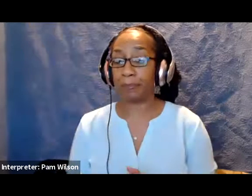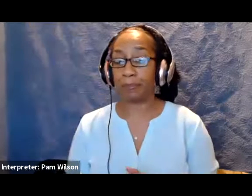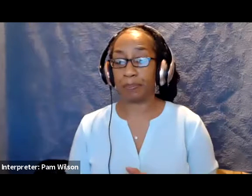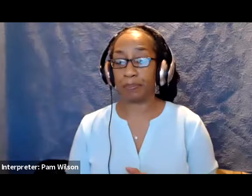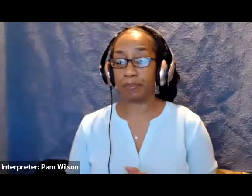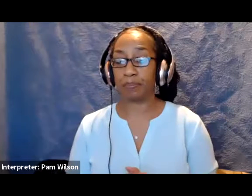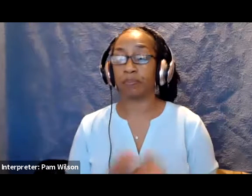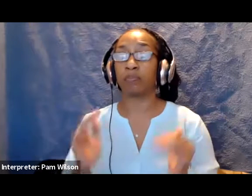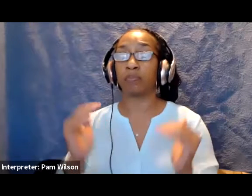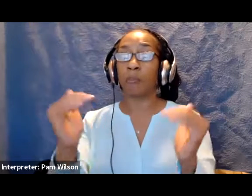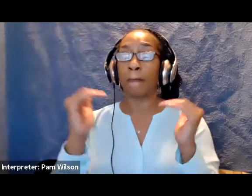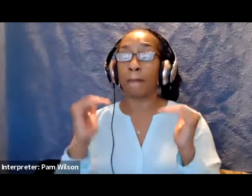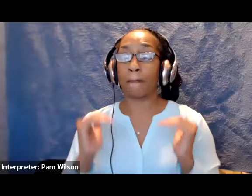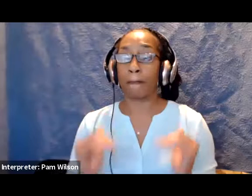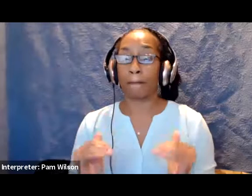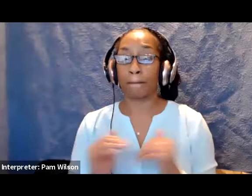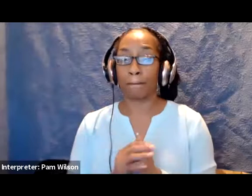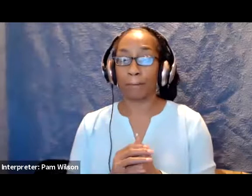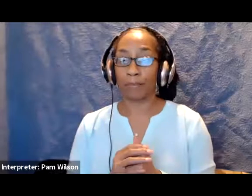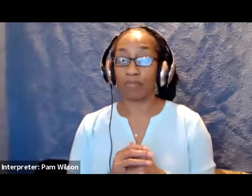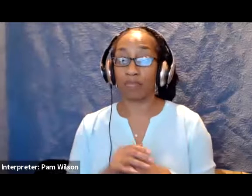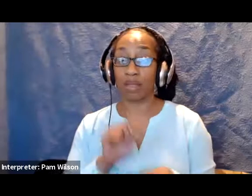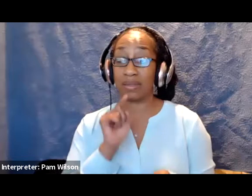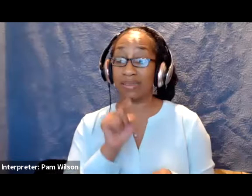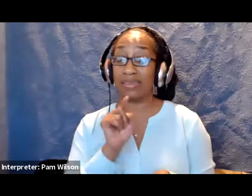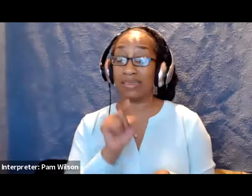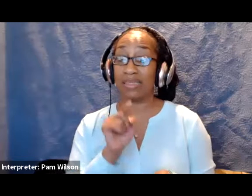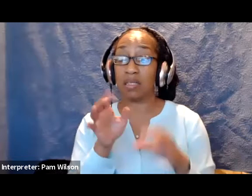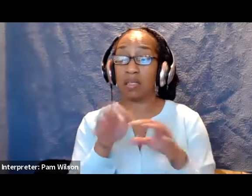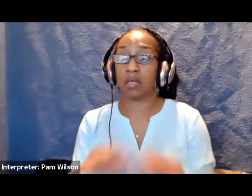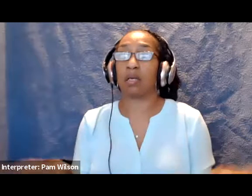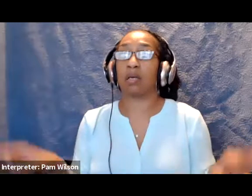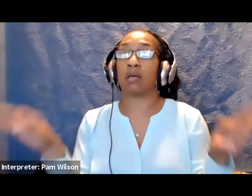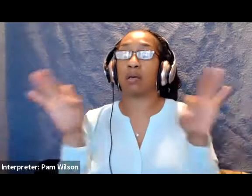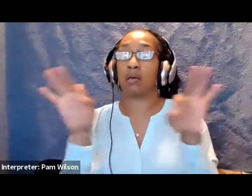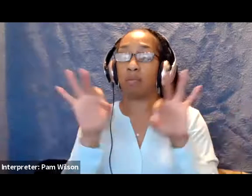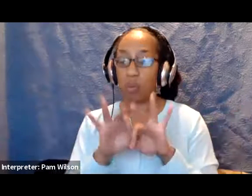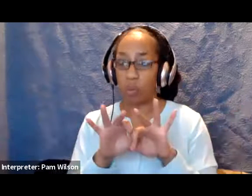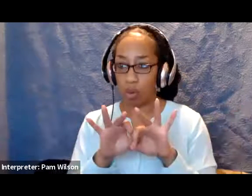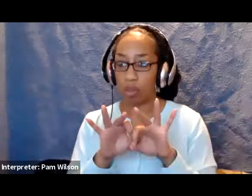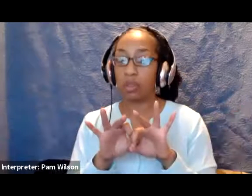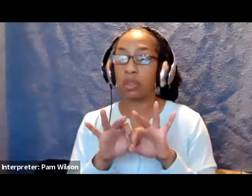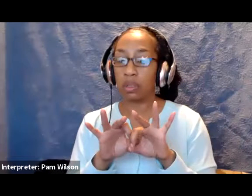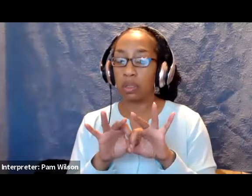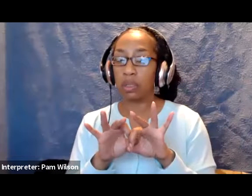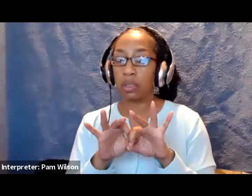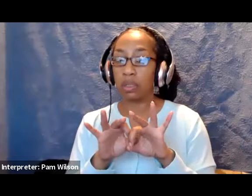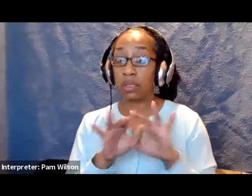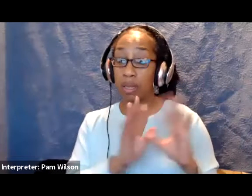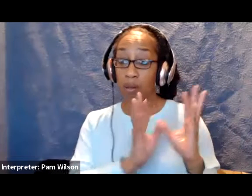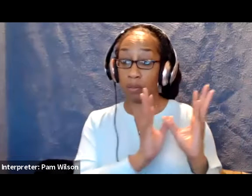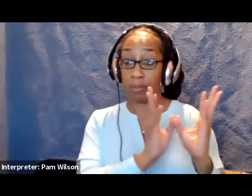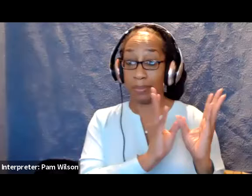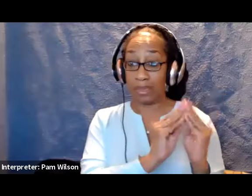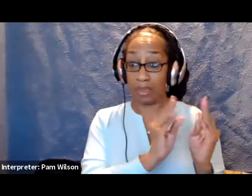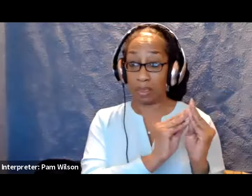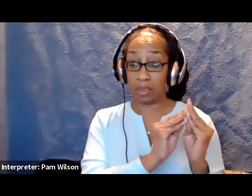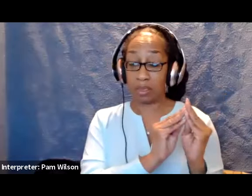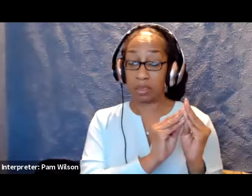All right, so this is a real important distinction too. Meetings,